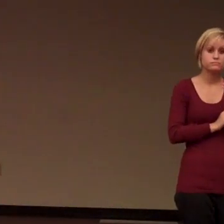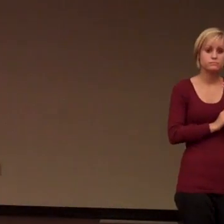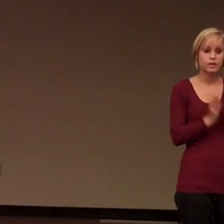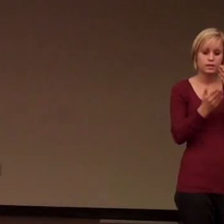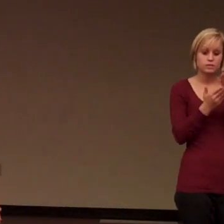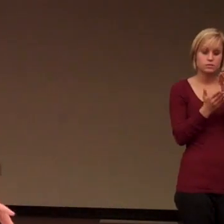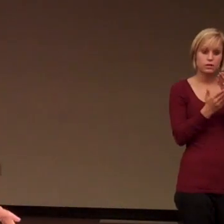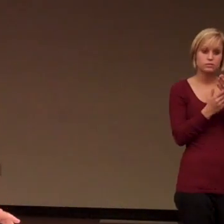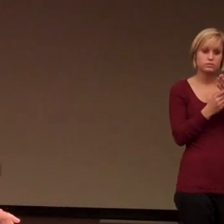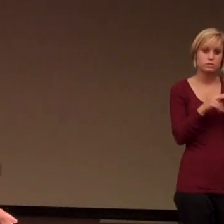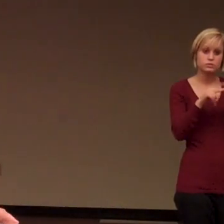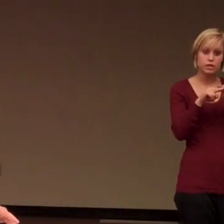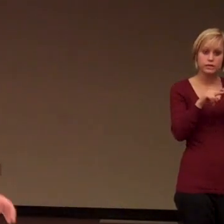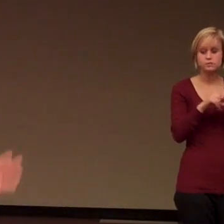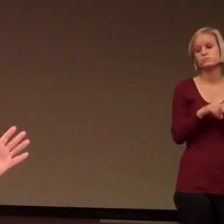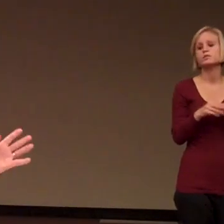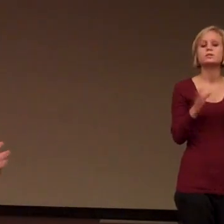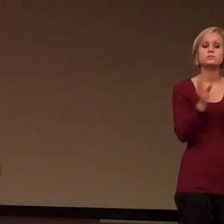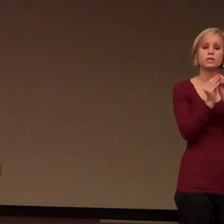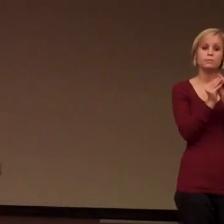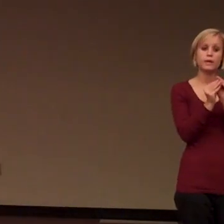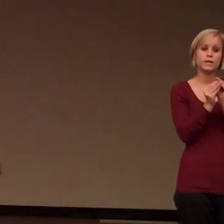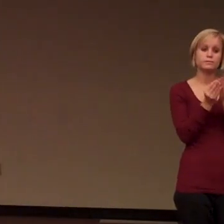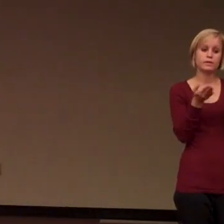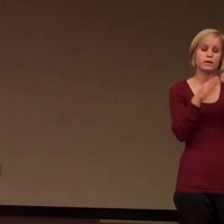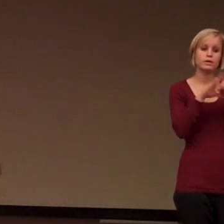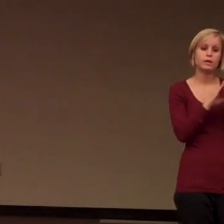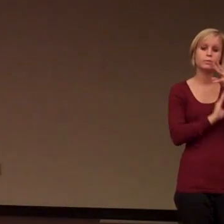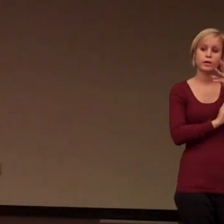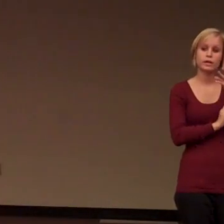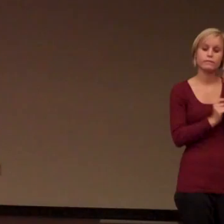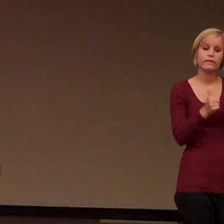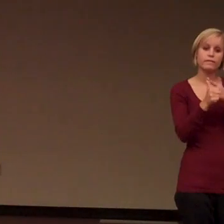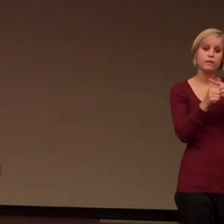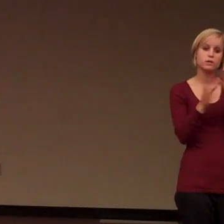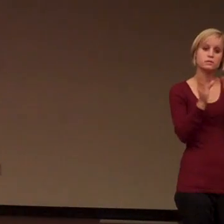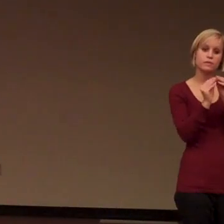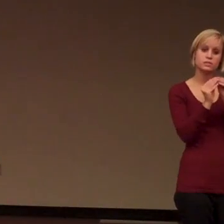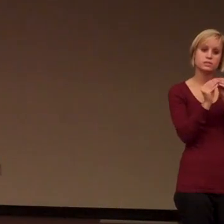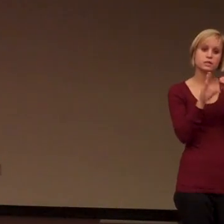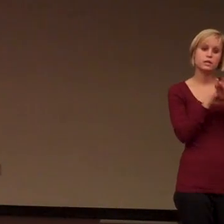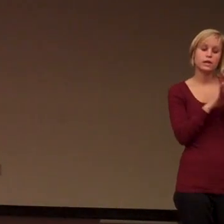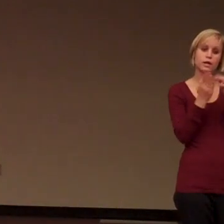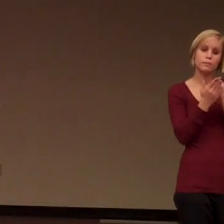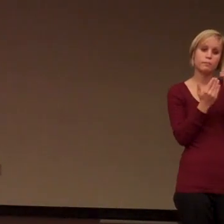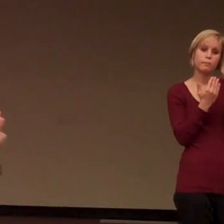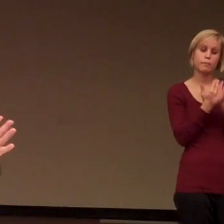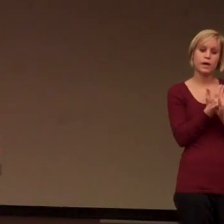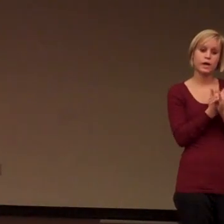So they meet in Wheeling in the first convention in May of